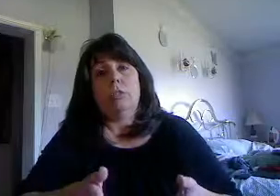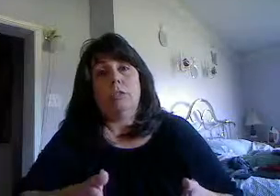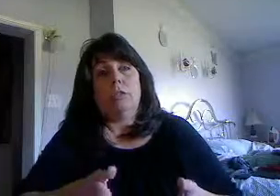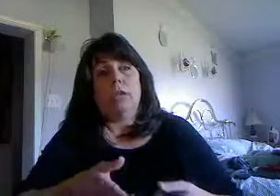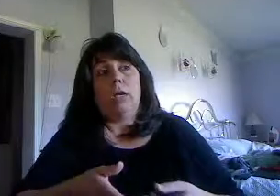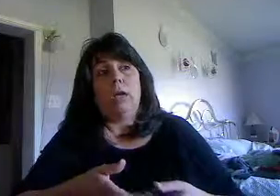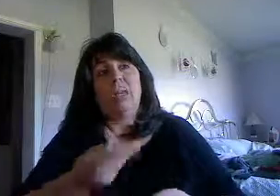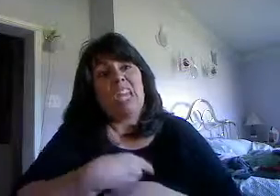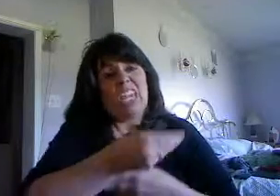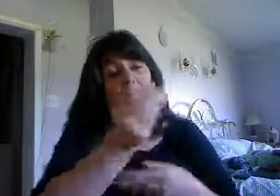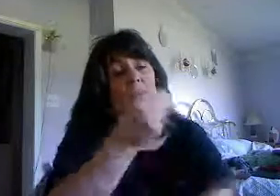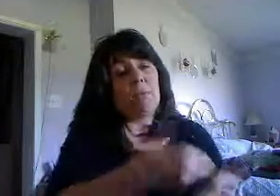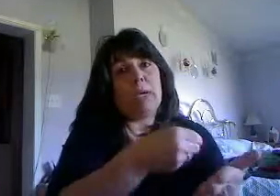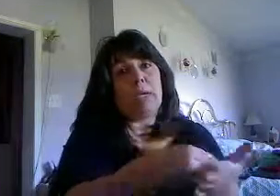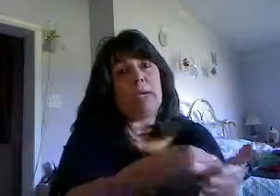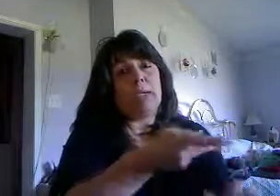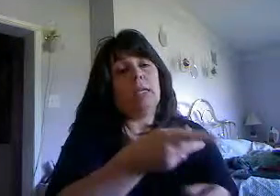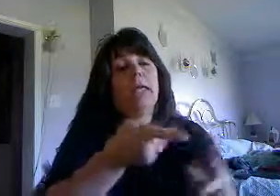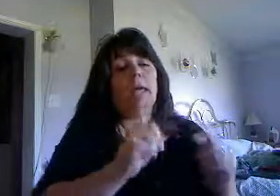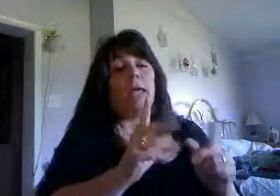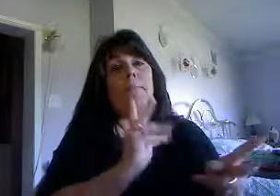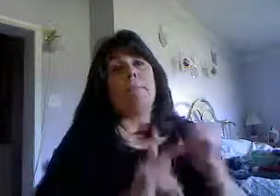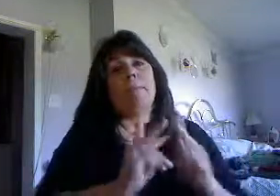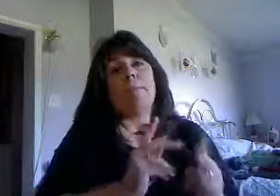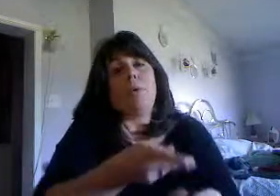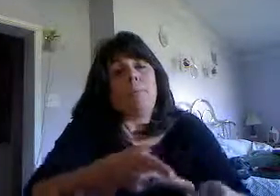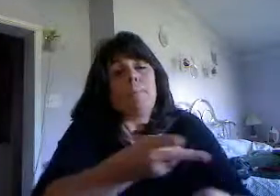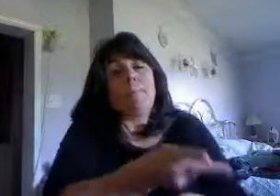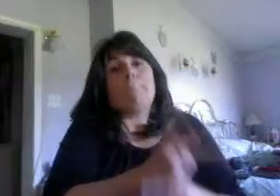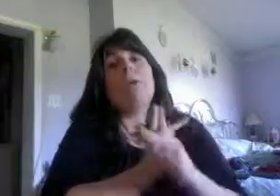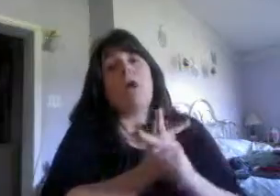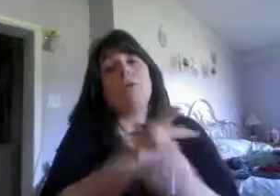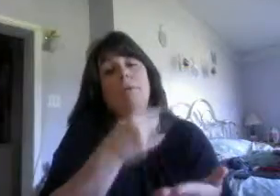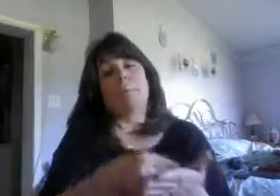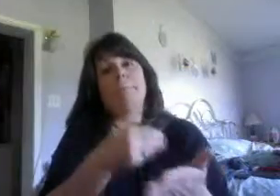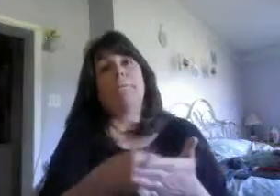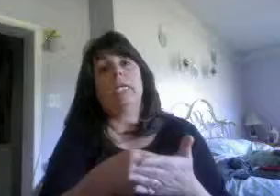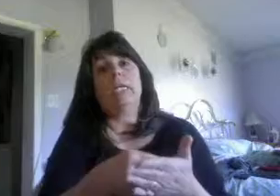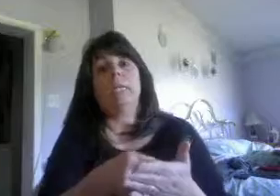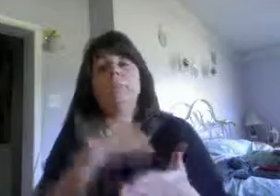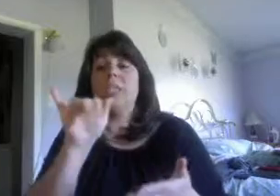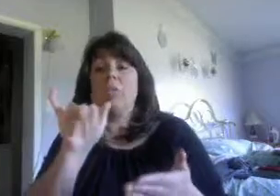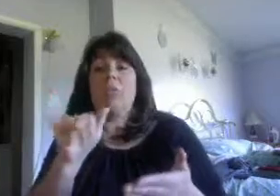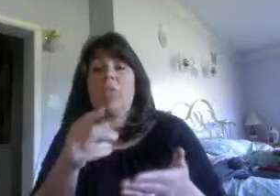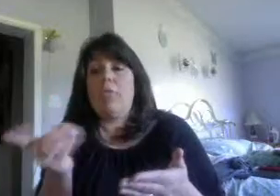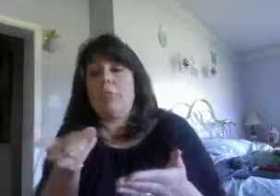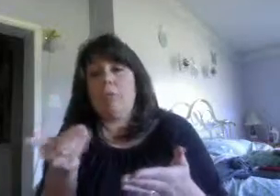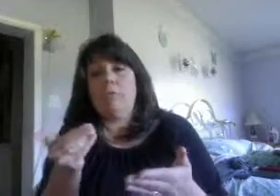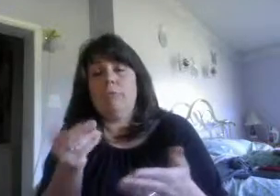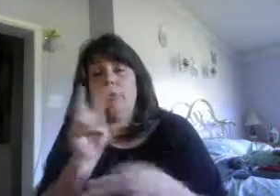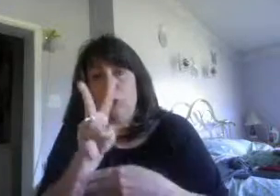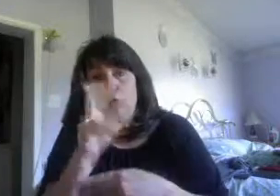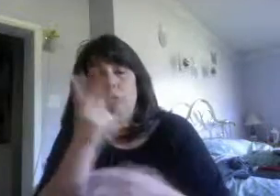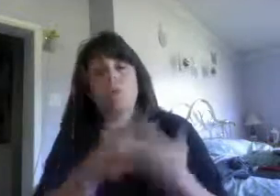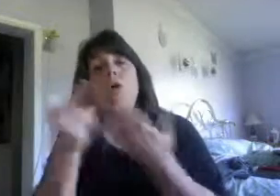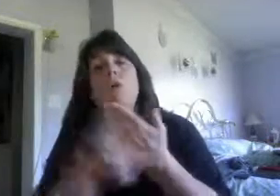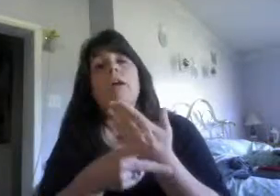5%. So this program made a lot of mortgage money available to residents, and it made